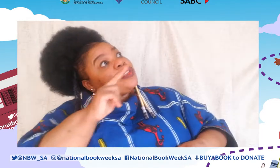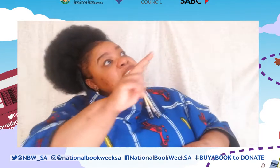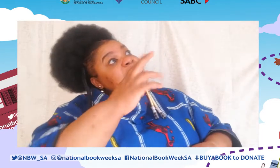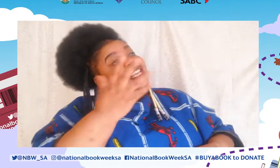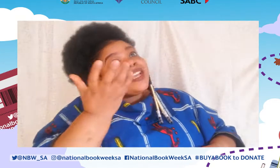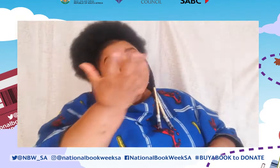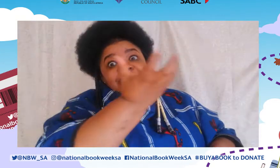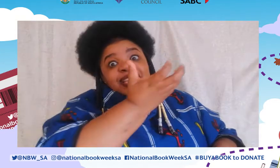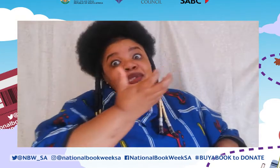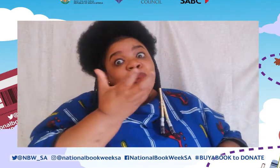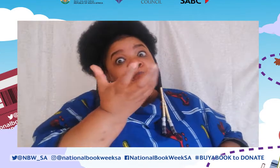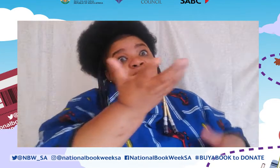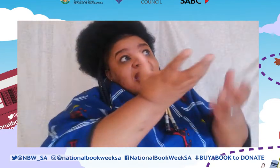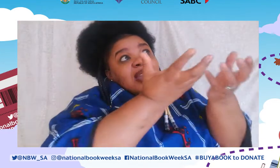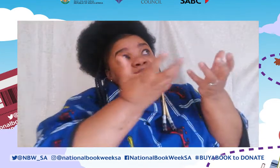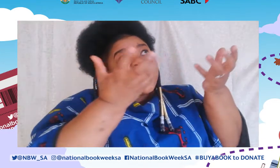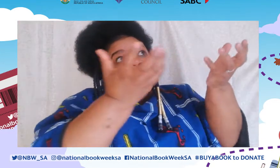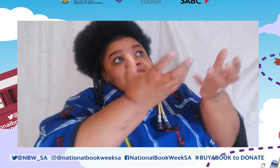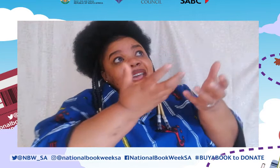they would see the smoke,